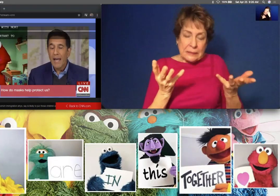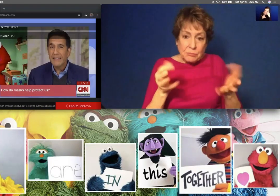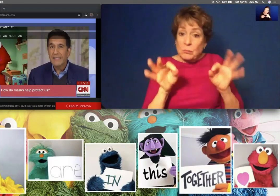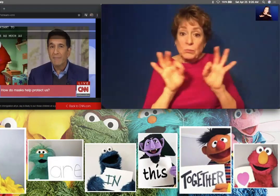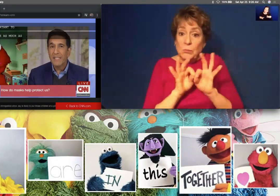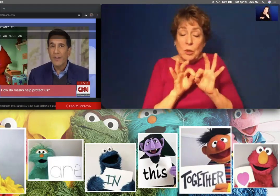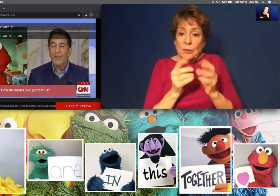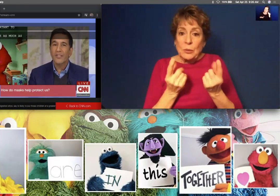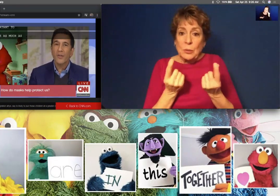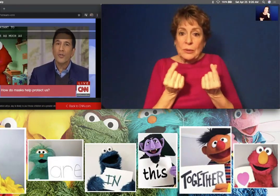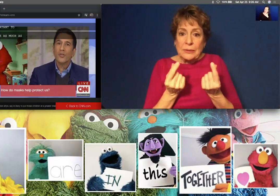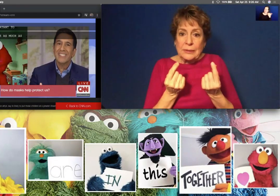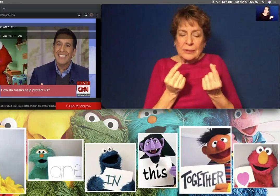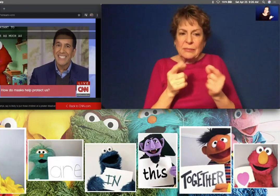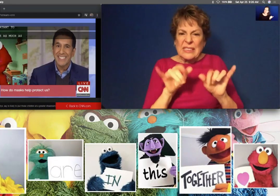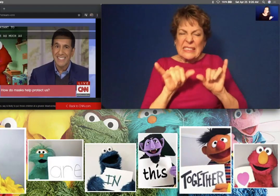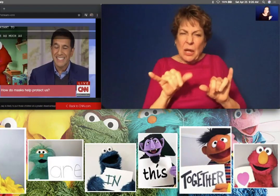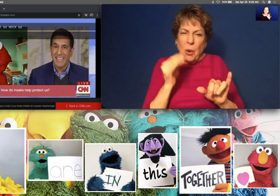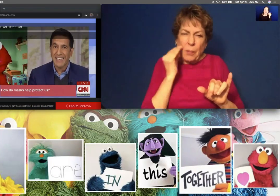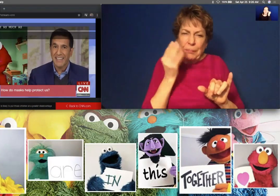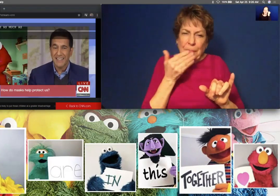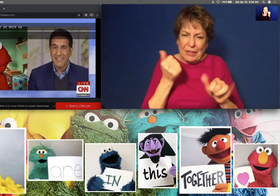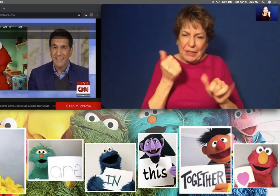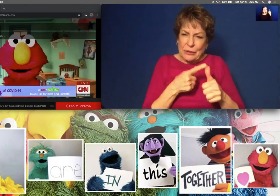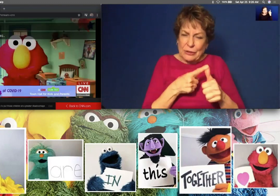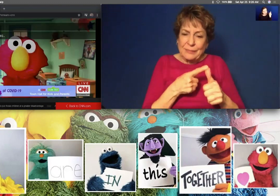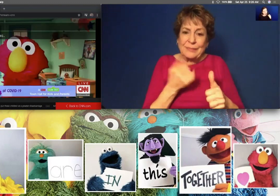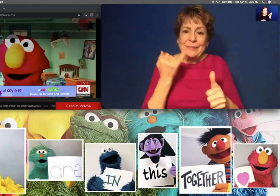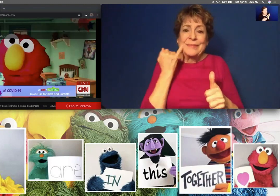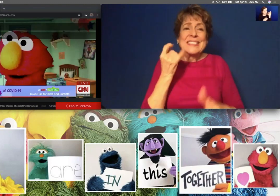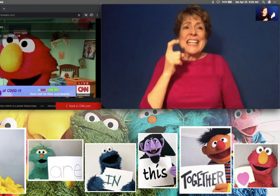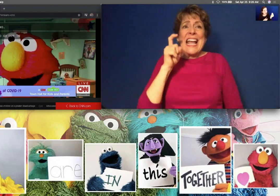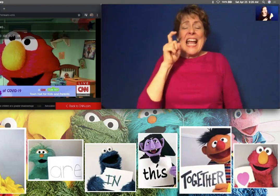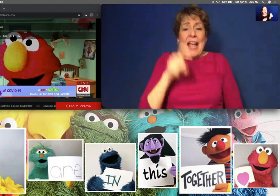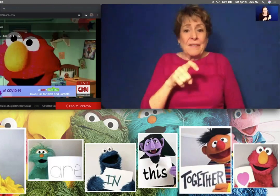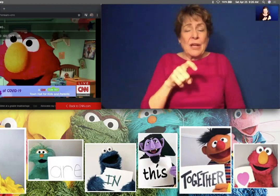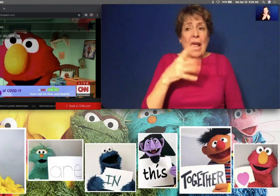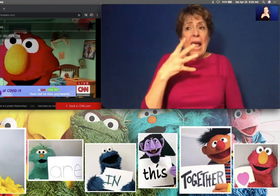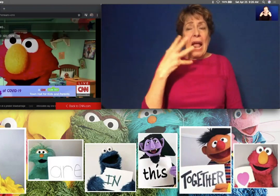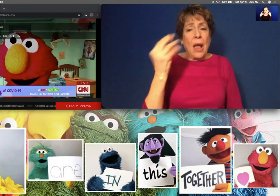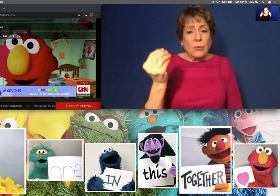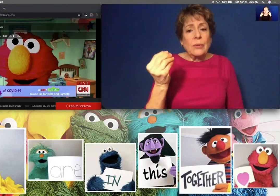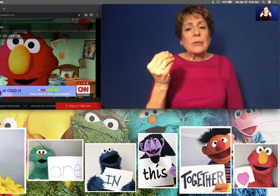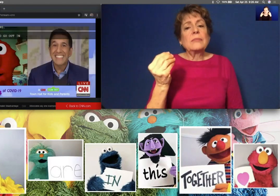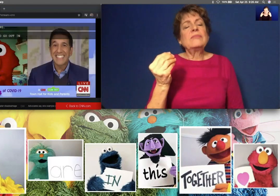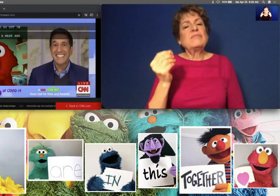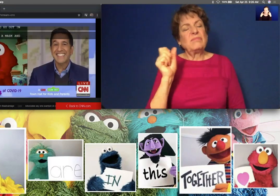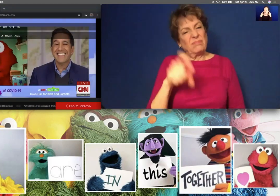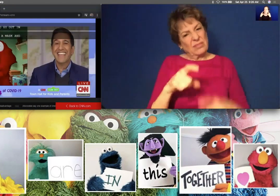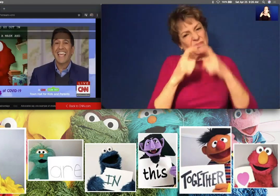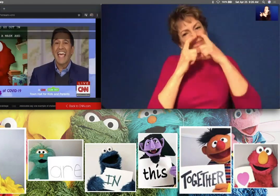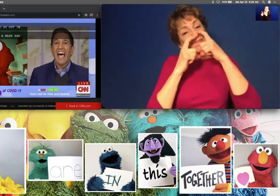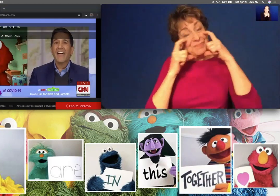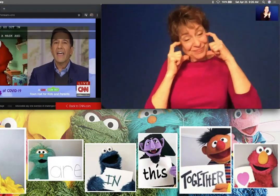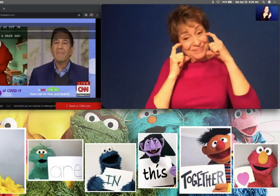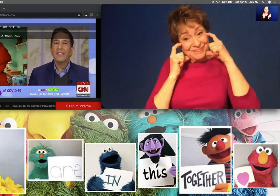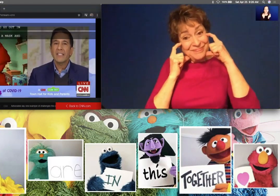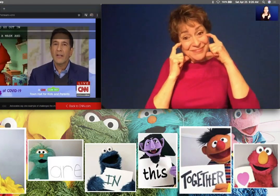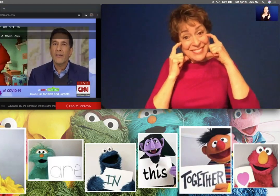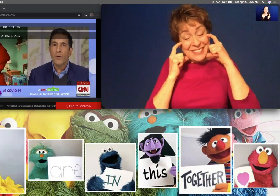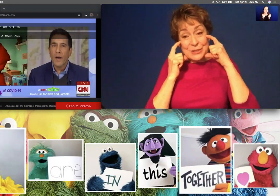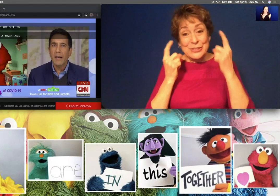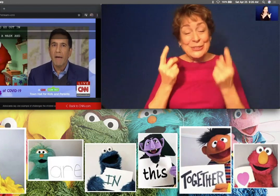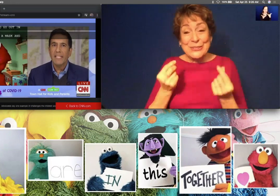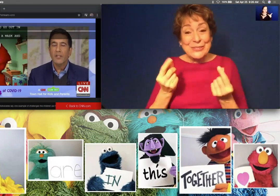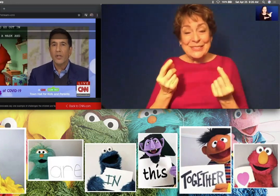also practice something known as social distancing. Social what? Social distancing. That means,